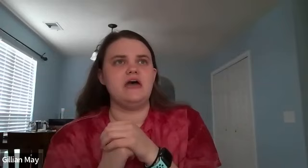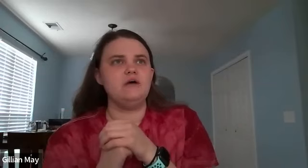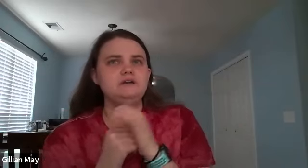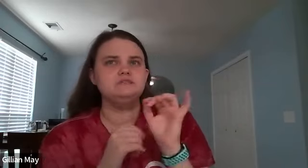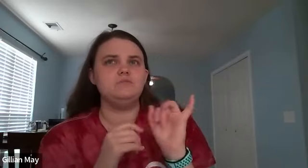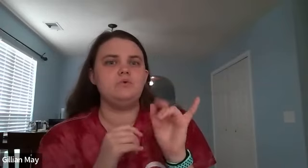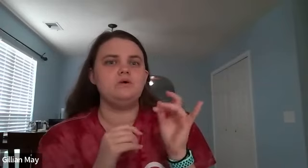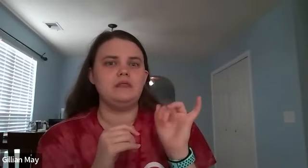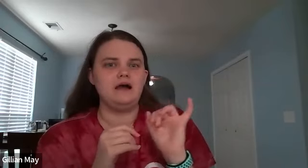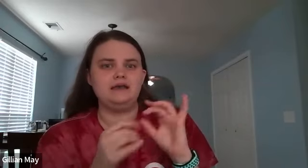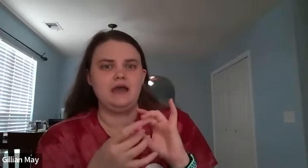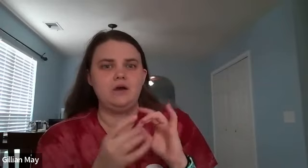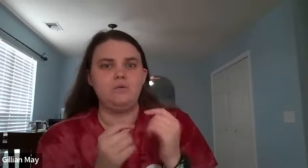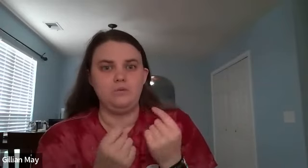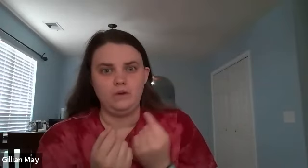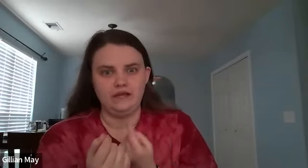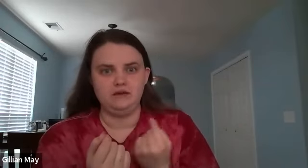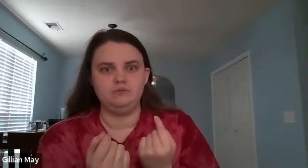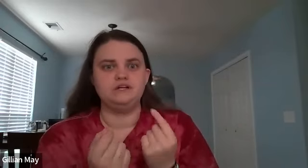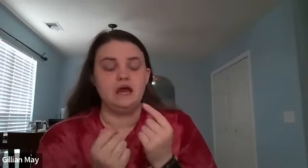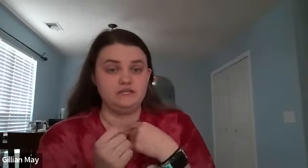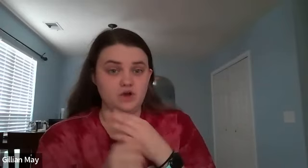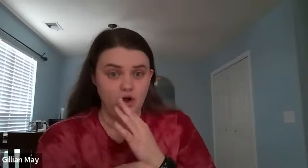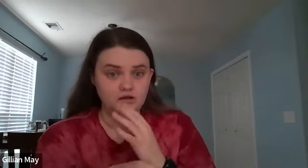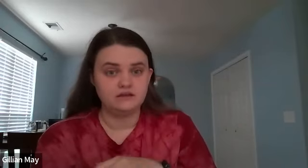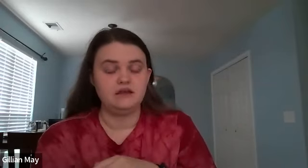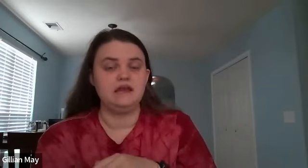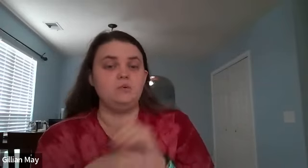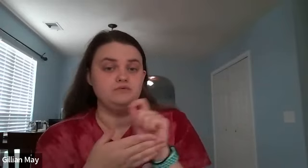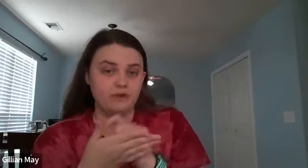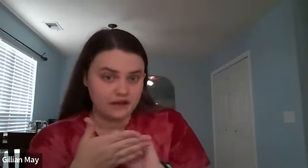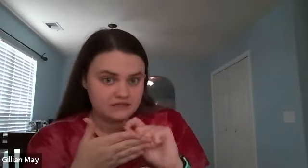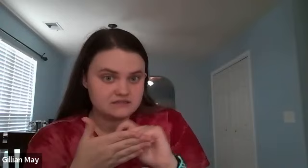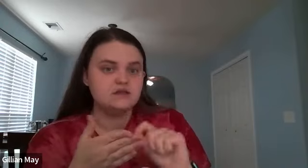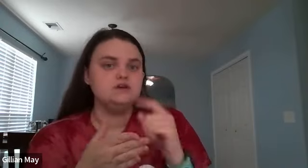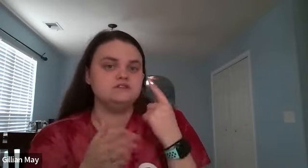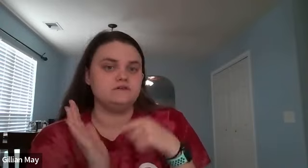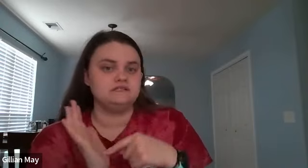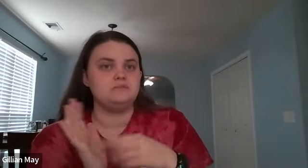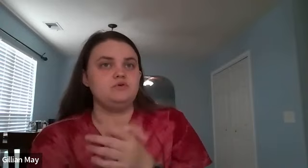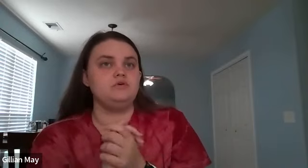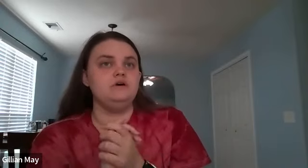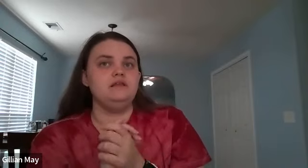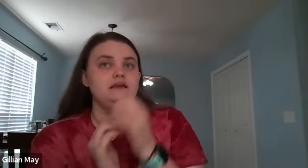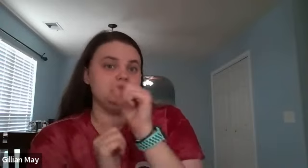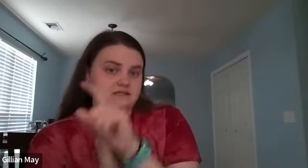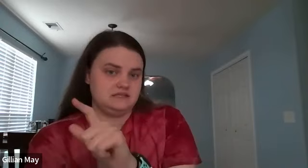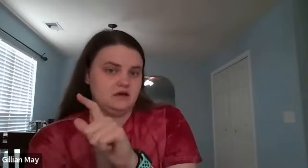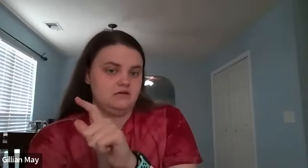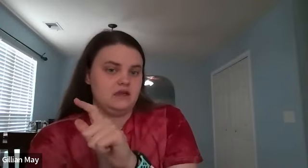that one is more like how we talk and how we write. So for example, like an ASL, if I